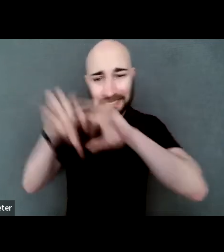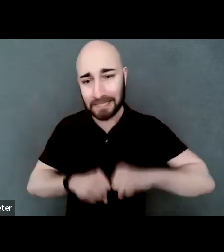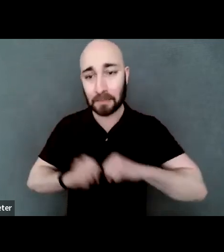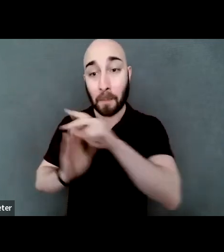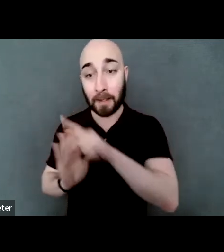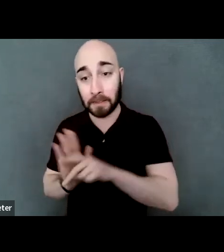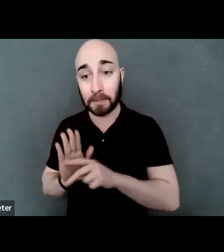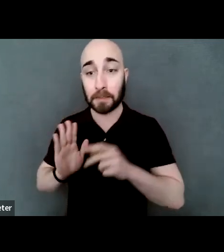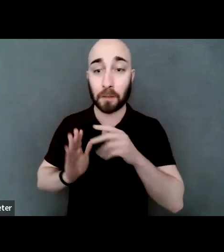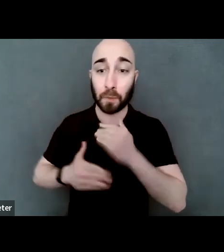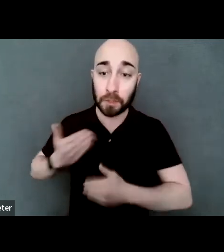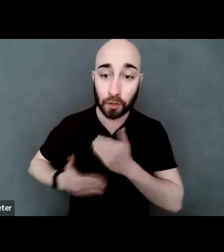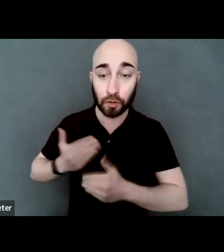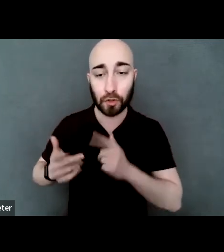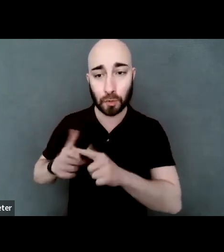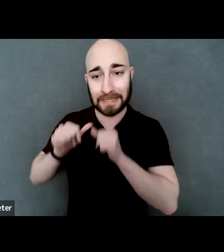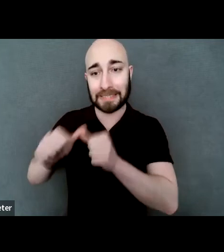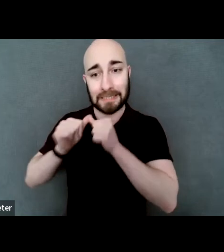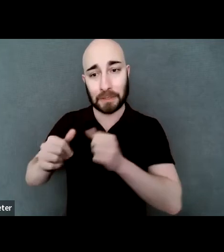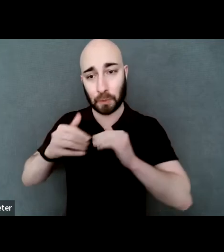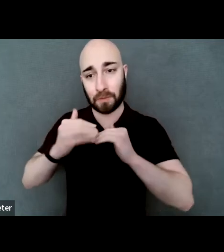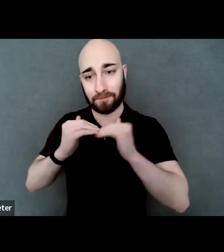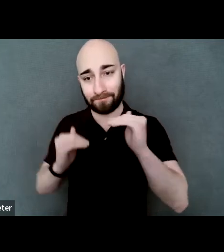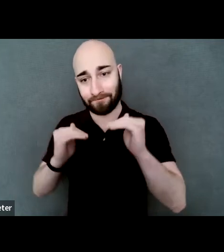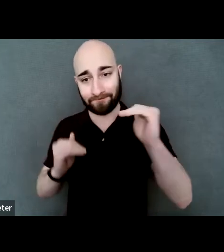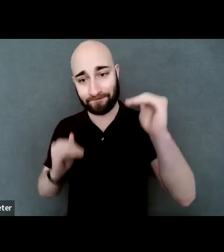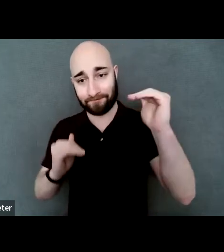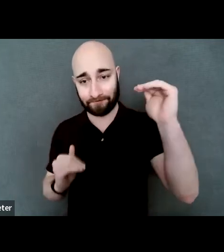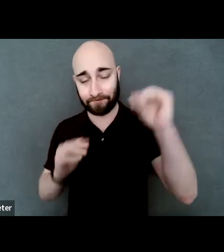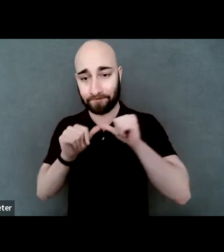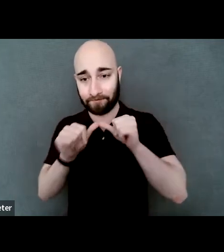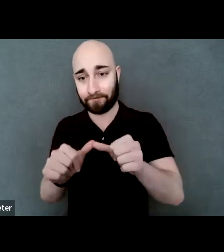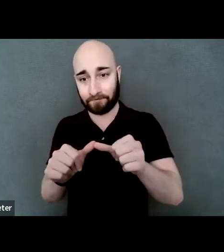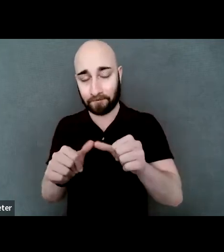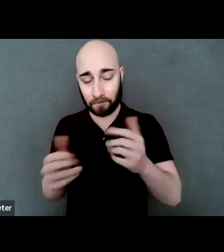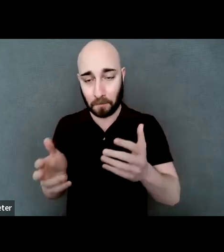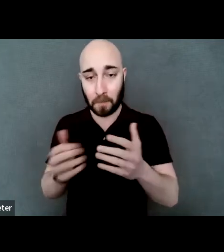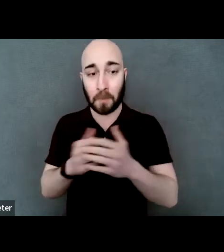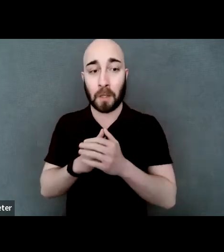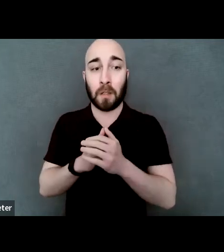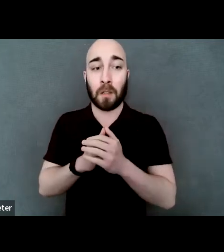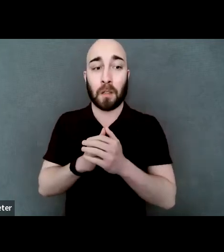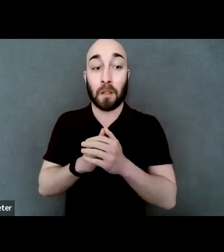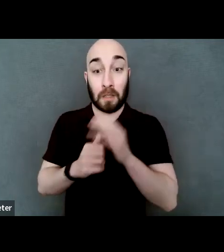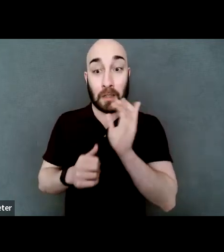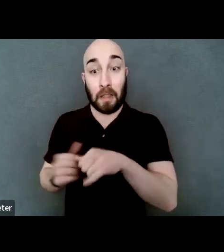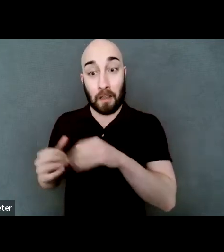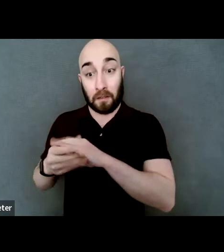procedures that, you know, continue perpetuating inequalities. So out of that